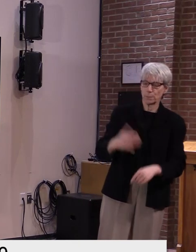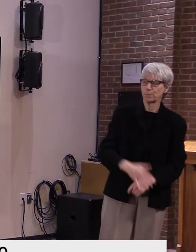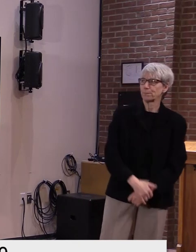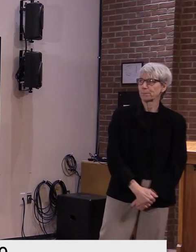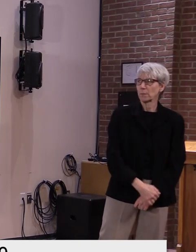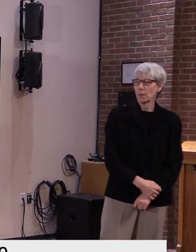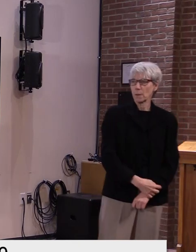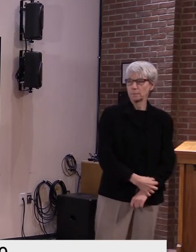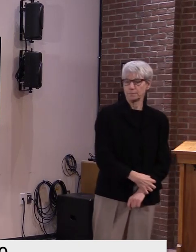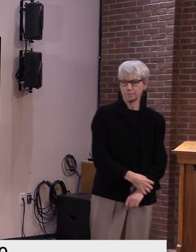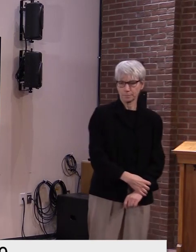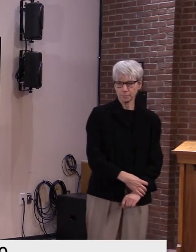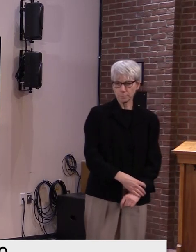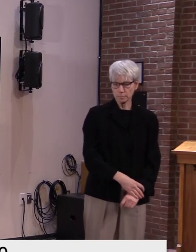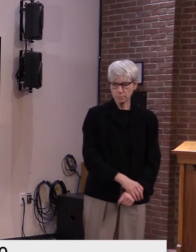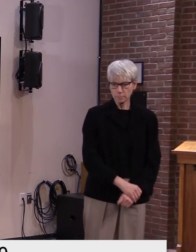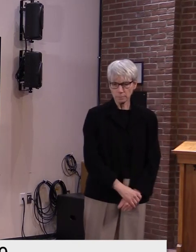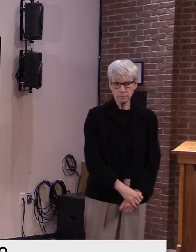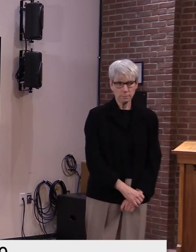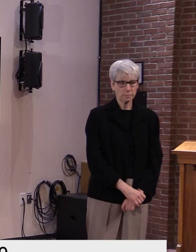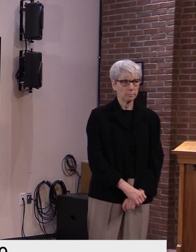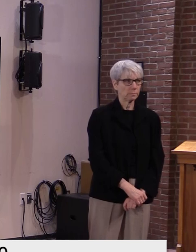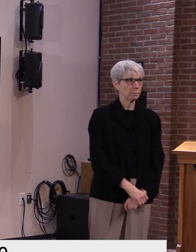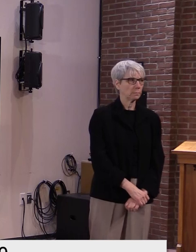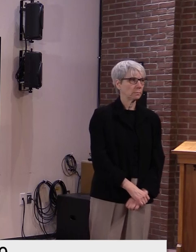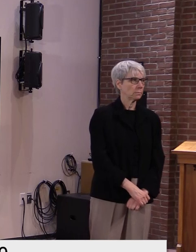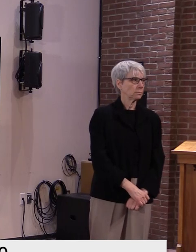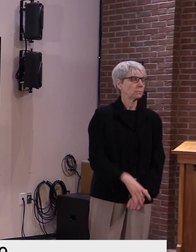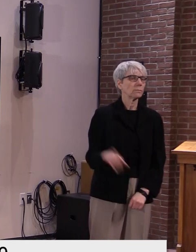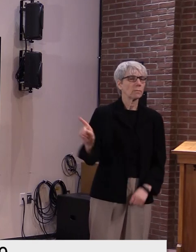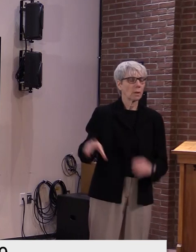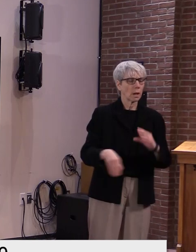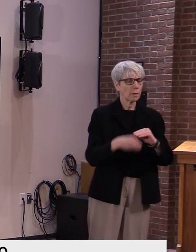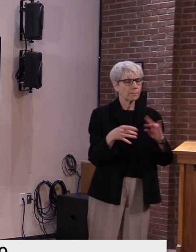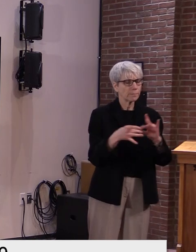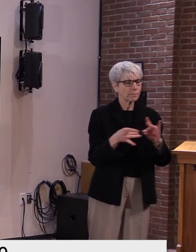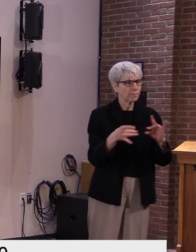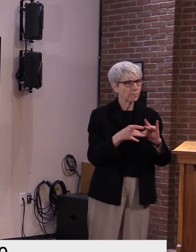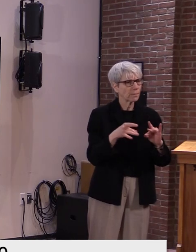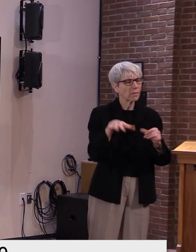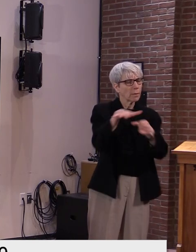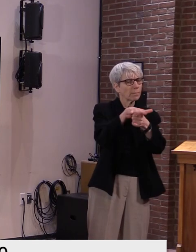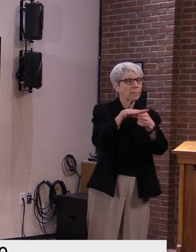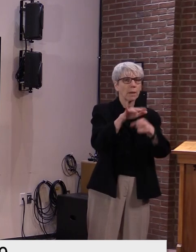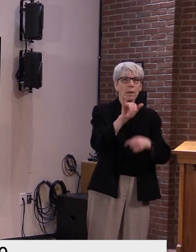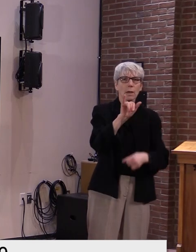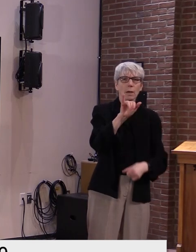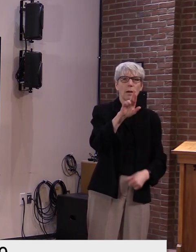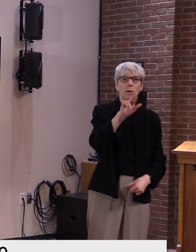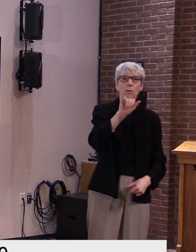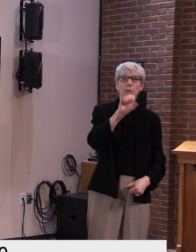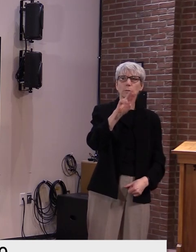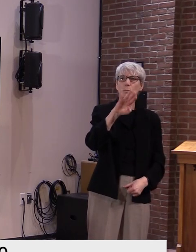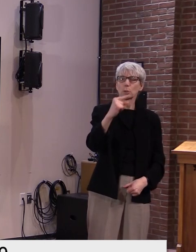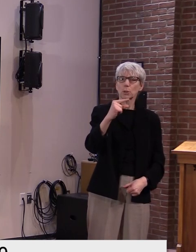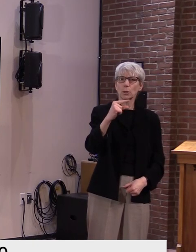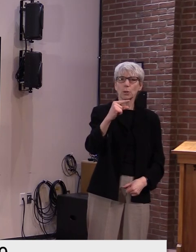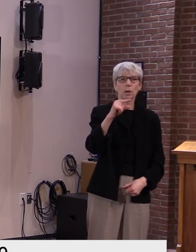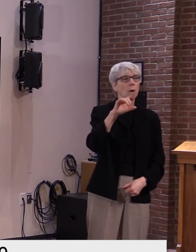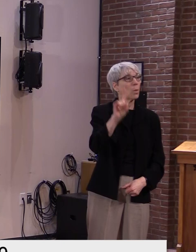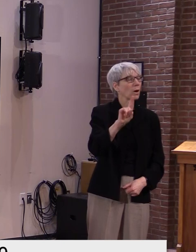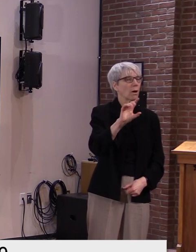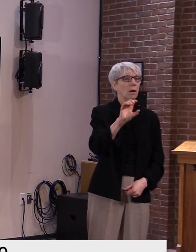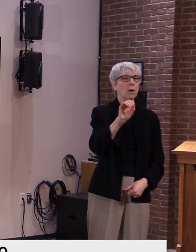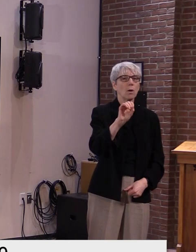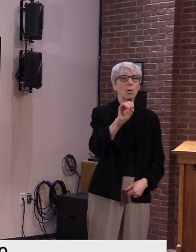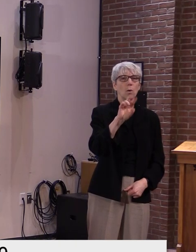Appreciate that answer. I just would also like to add, we're seeing more cases in Orleans County than we'd like to see. So for those who are